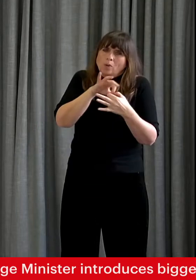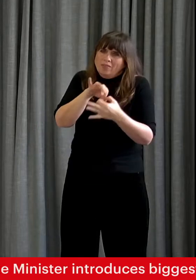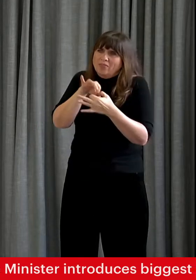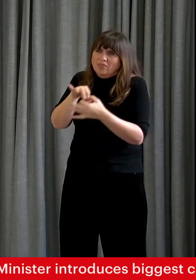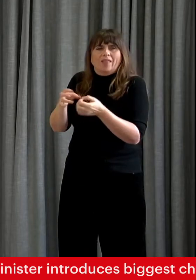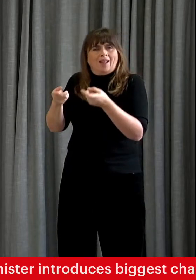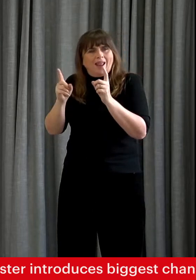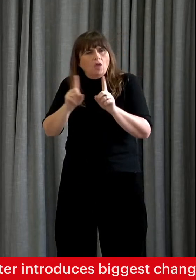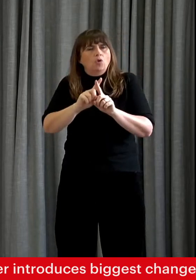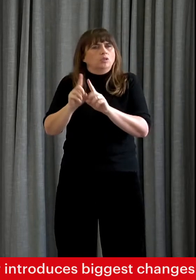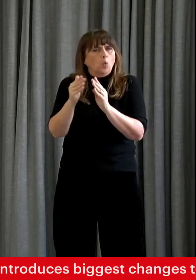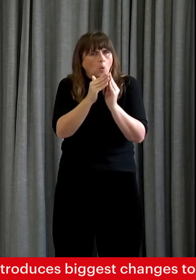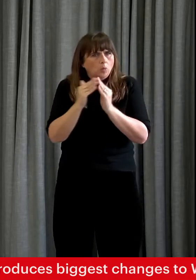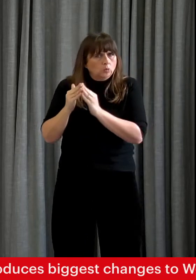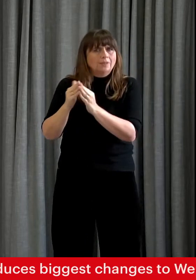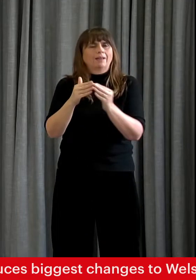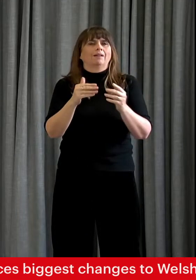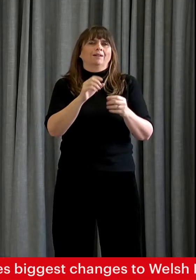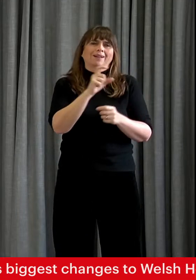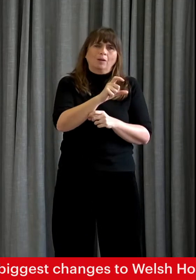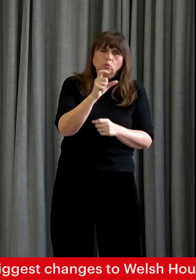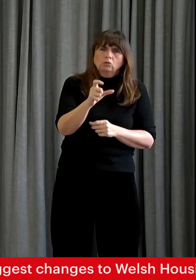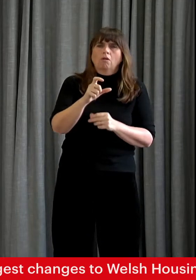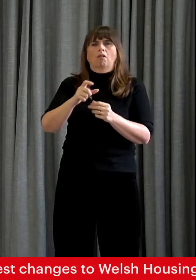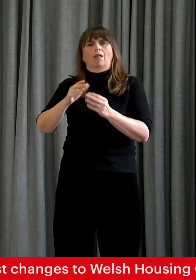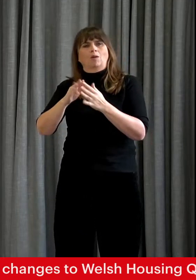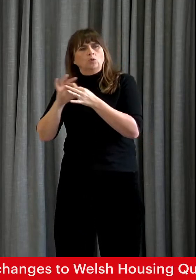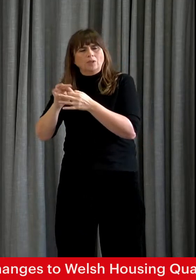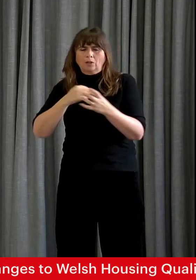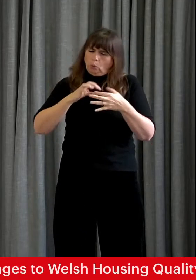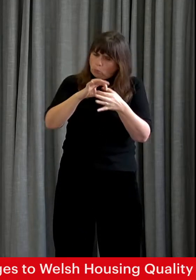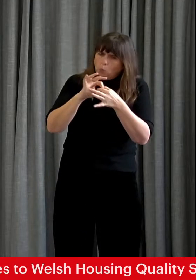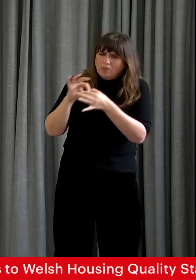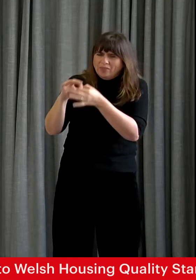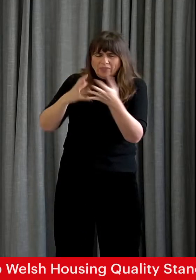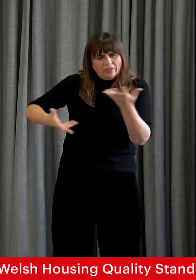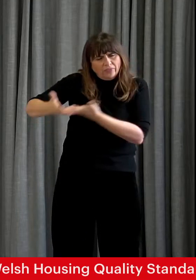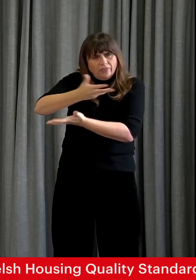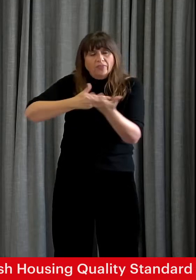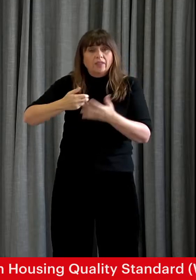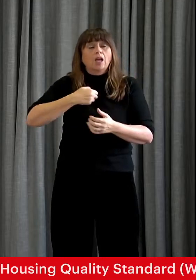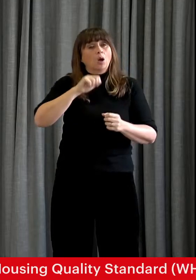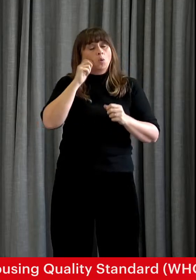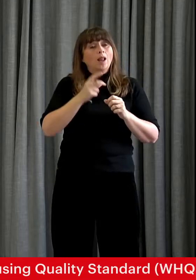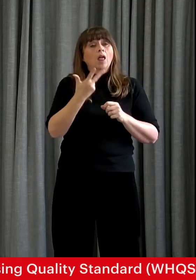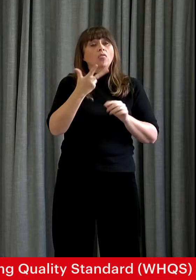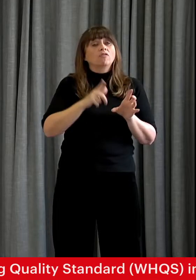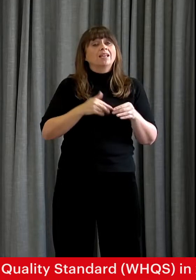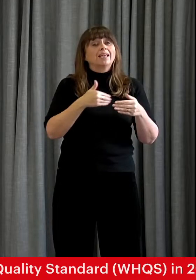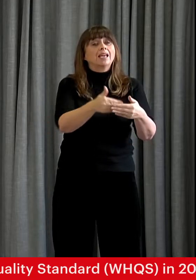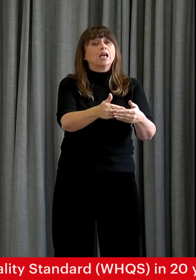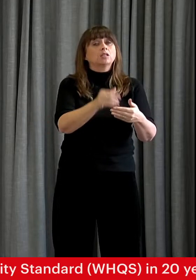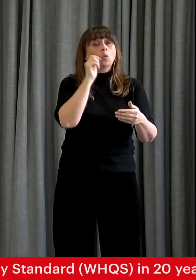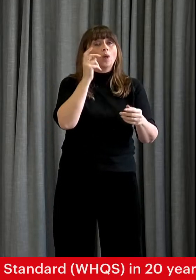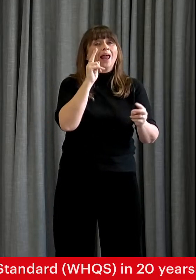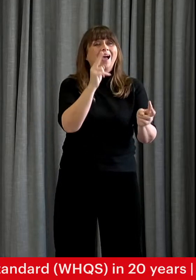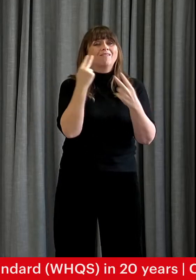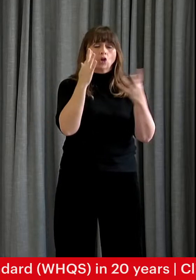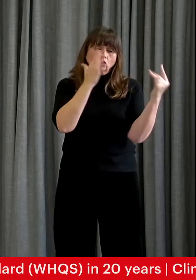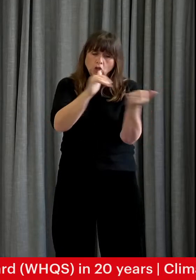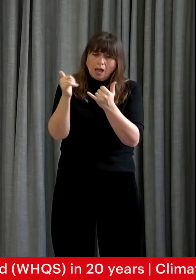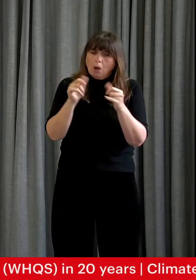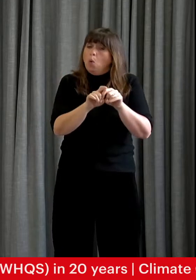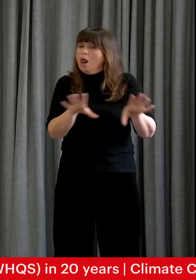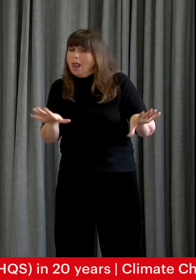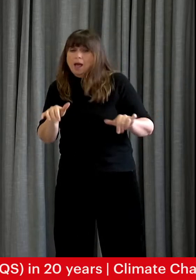sector in the same way we have developed the standard to overcome these challenges. I'm committed to a review of the standard within 3 years, enabling us to take account of what